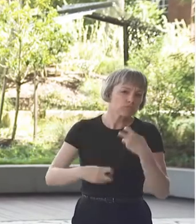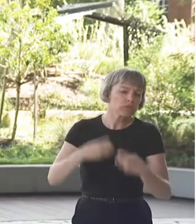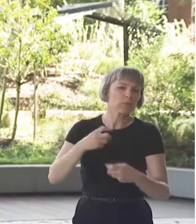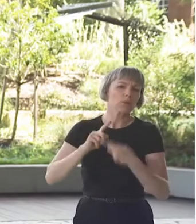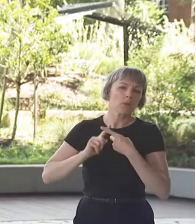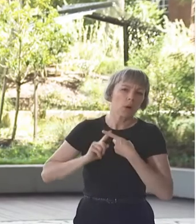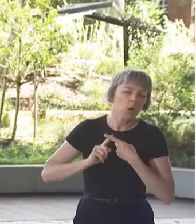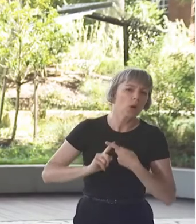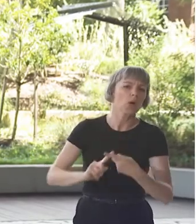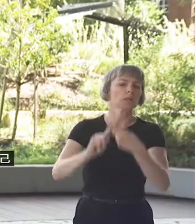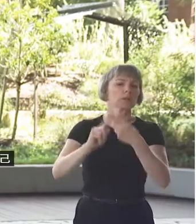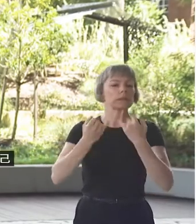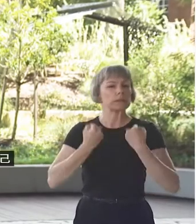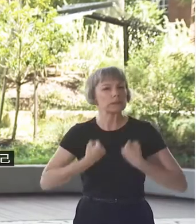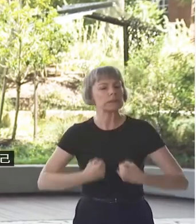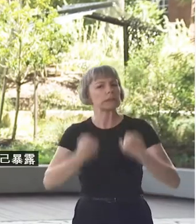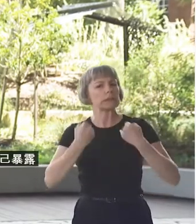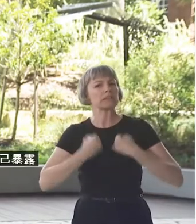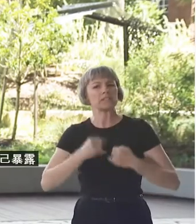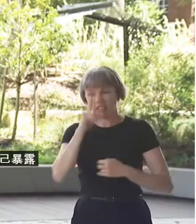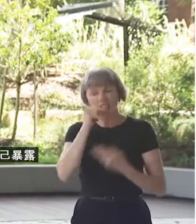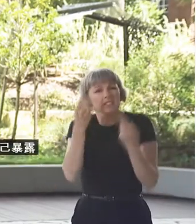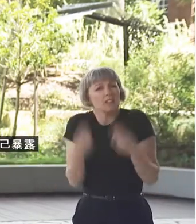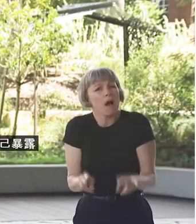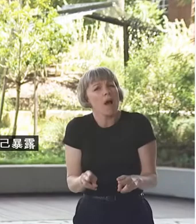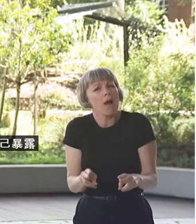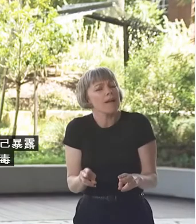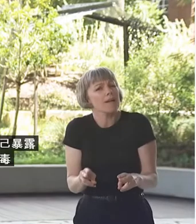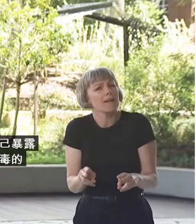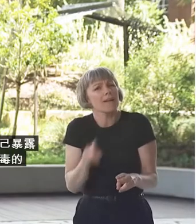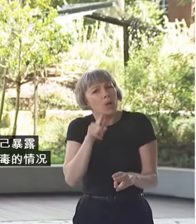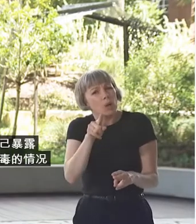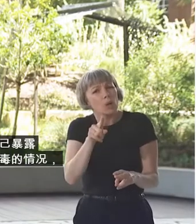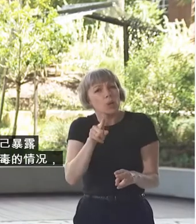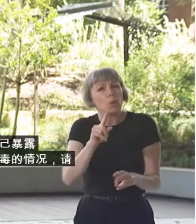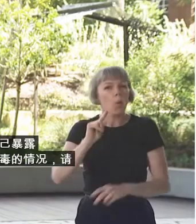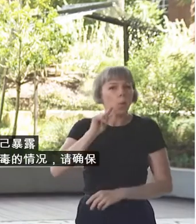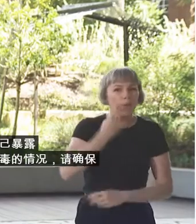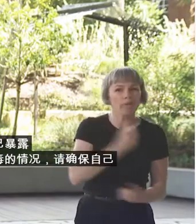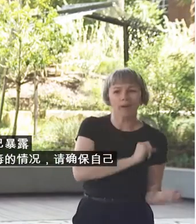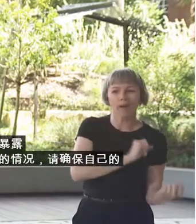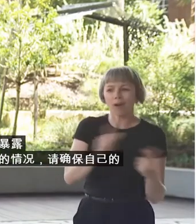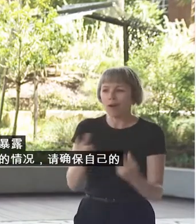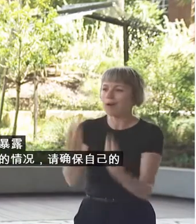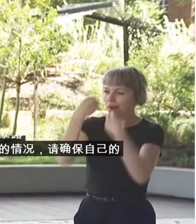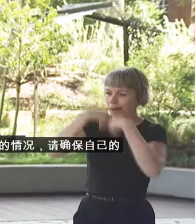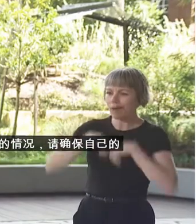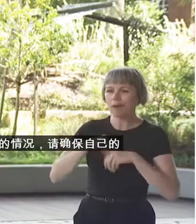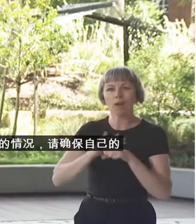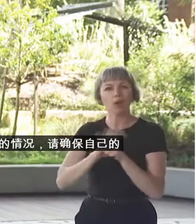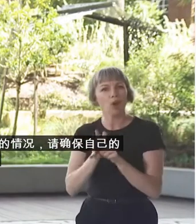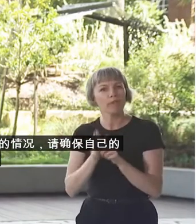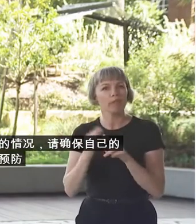knowingly exposing themselves to any COVID virus. Please keep